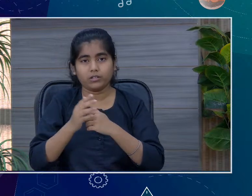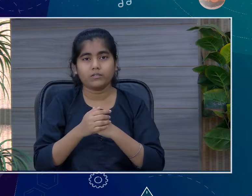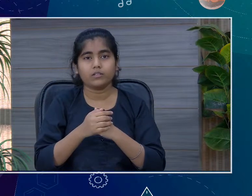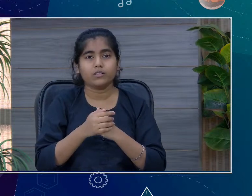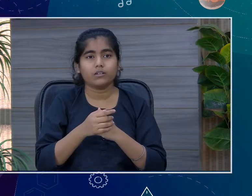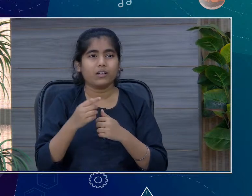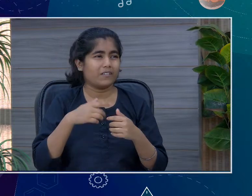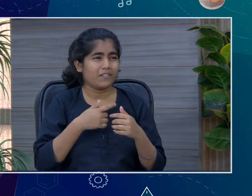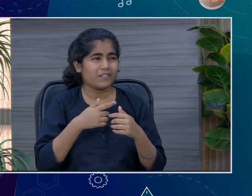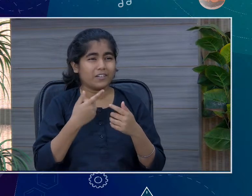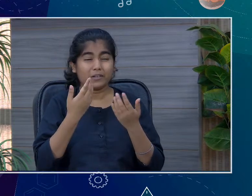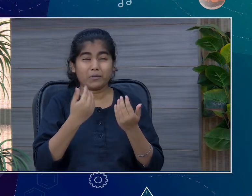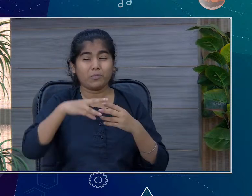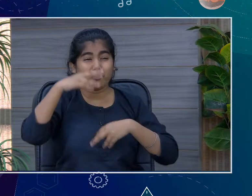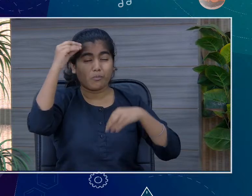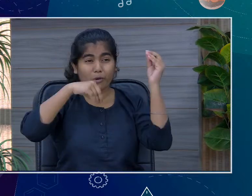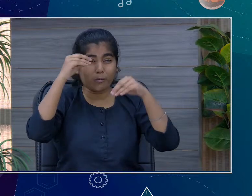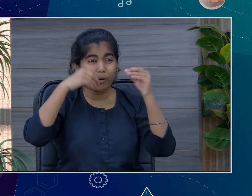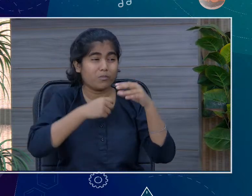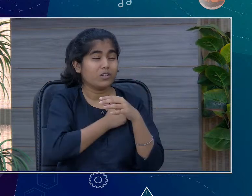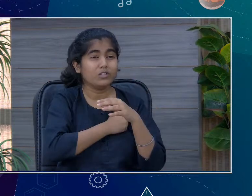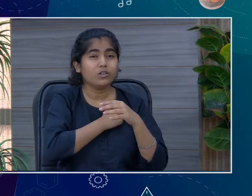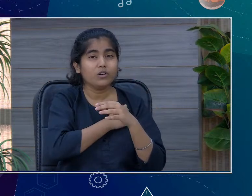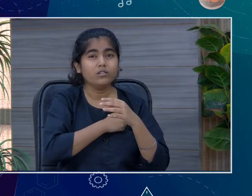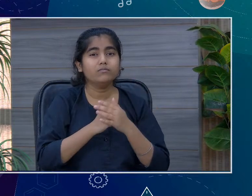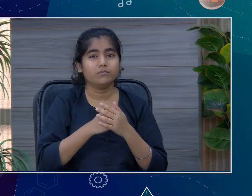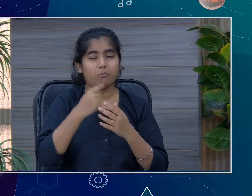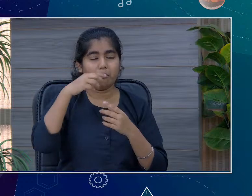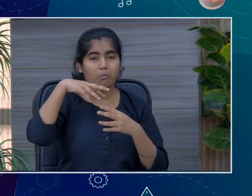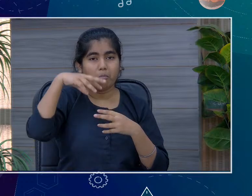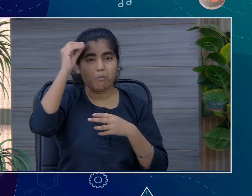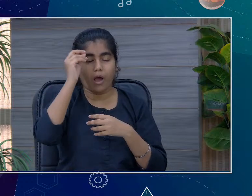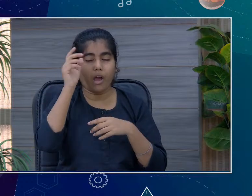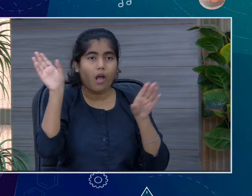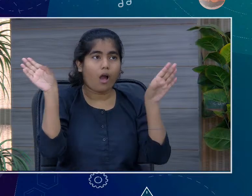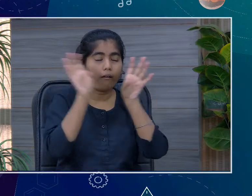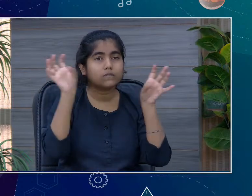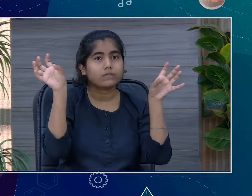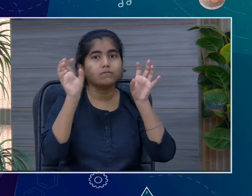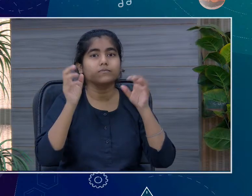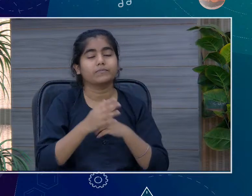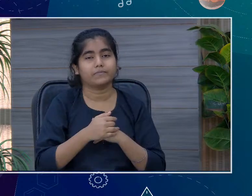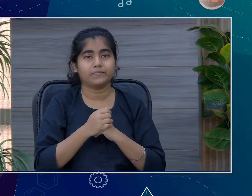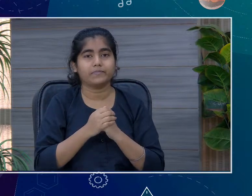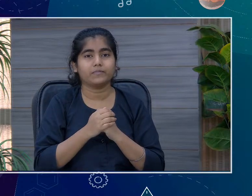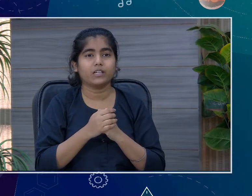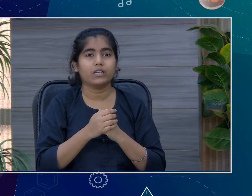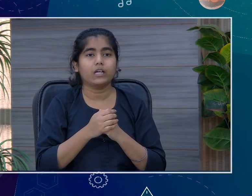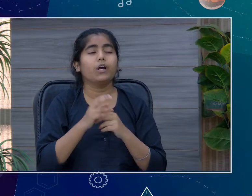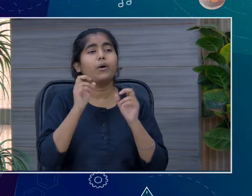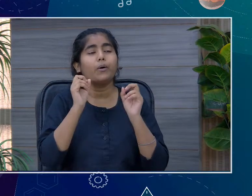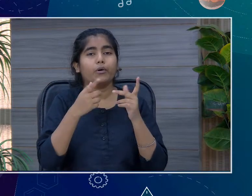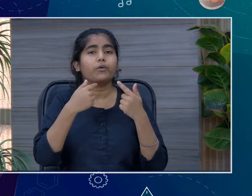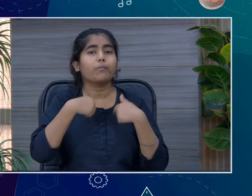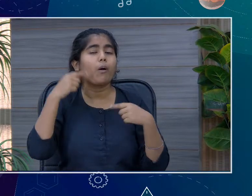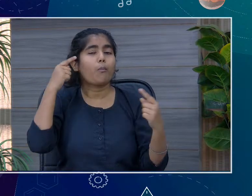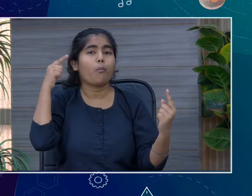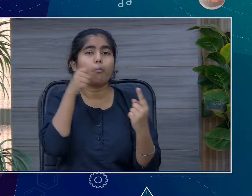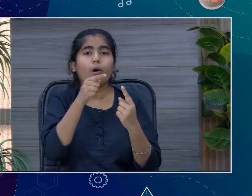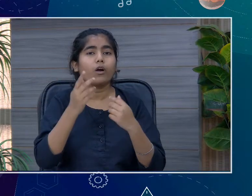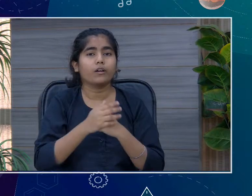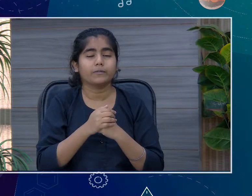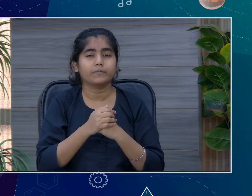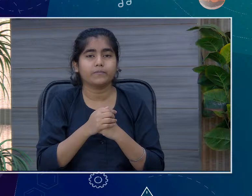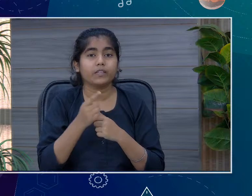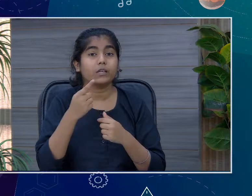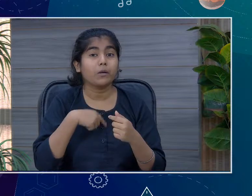also as well right now. Sorry. Thundering there. Yeah. So anyway, my point is that I wanted